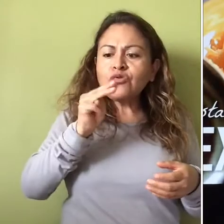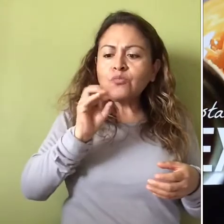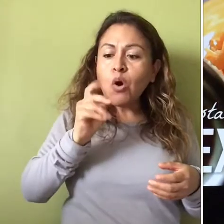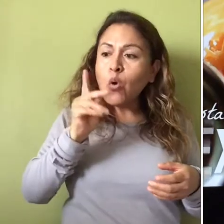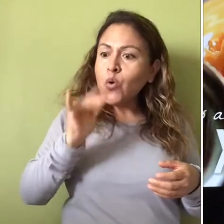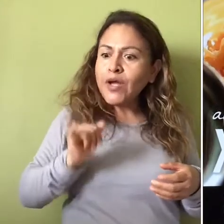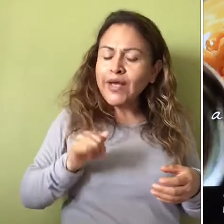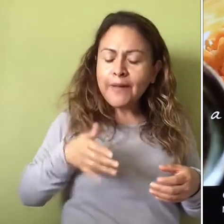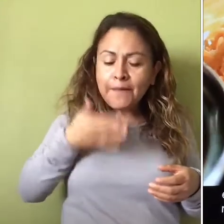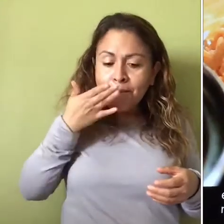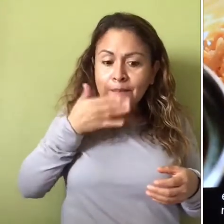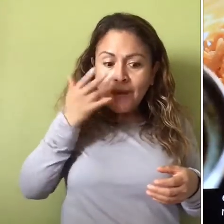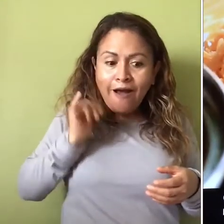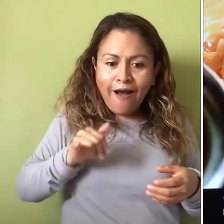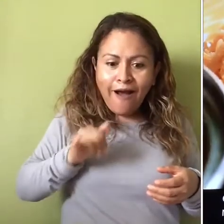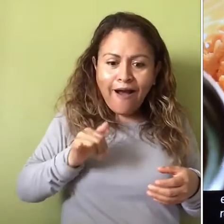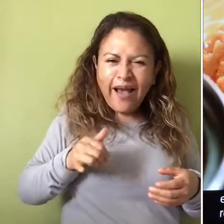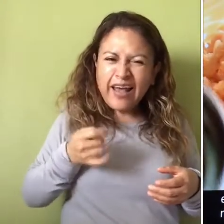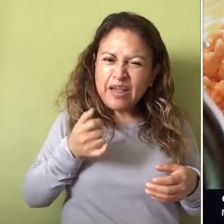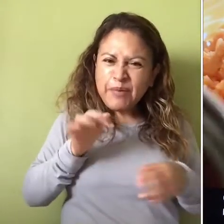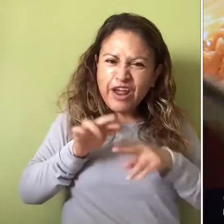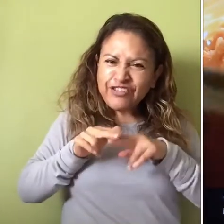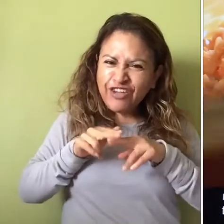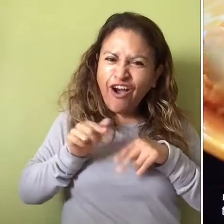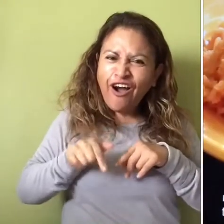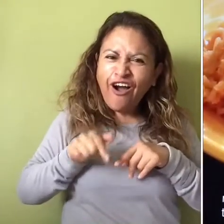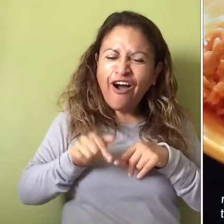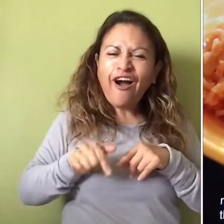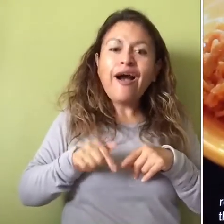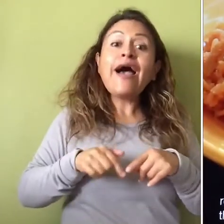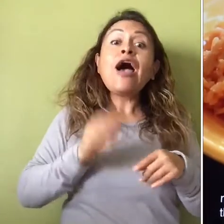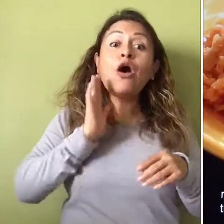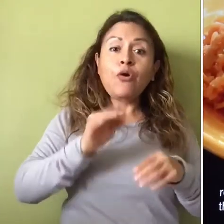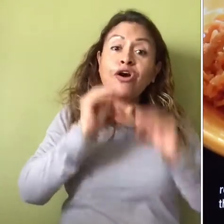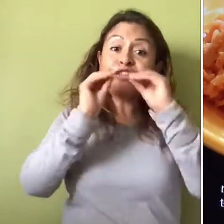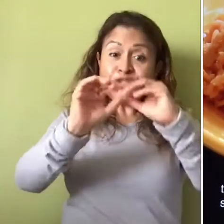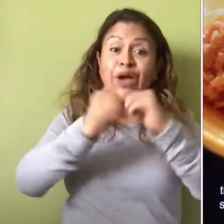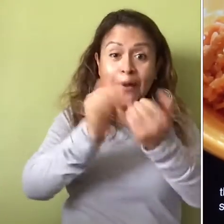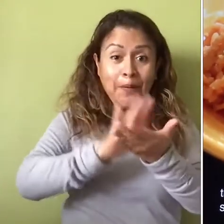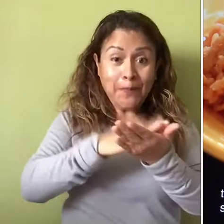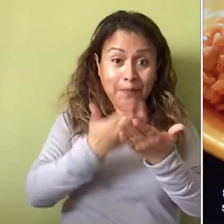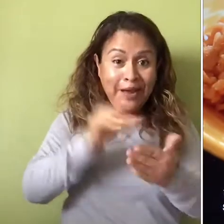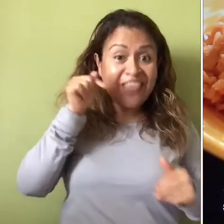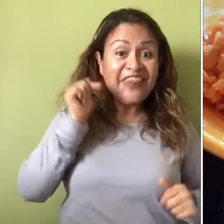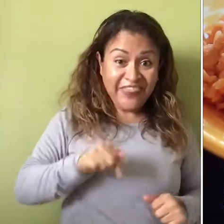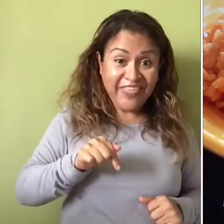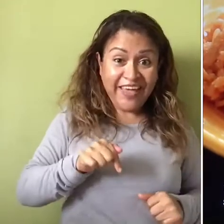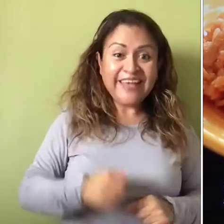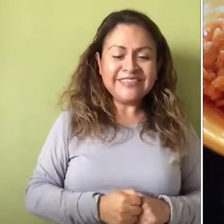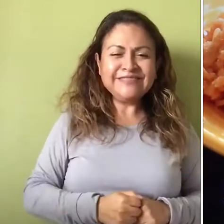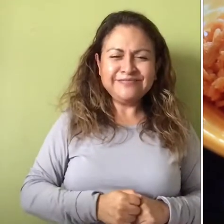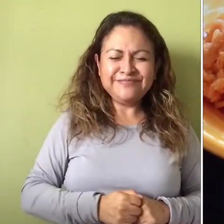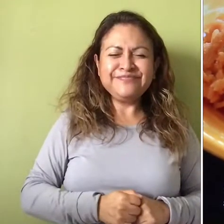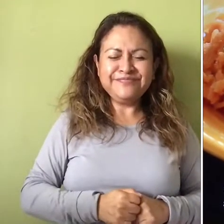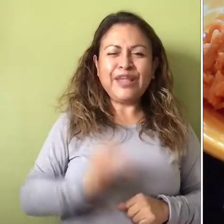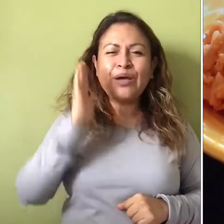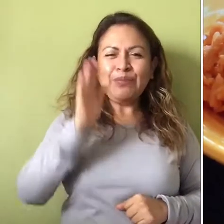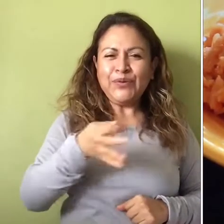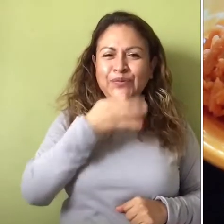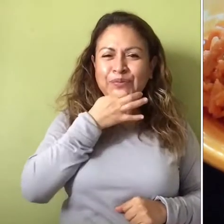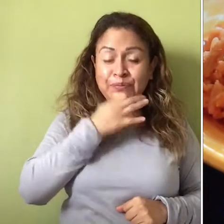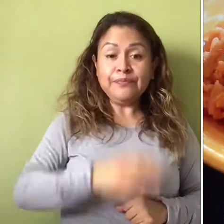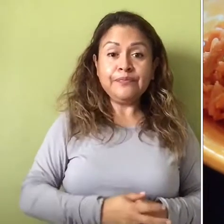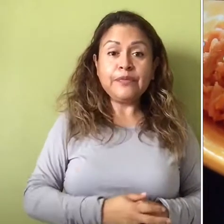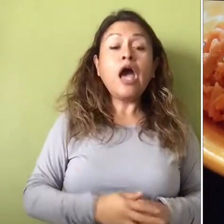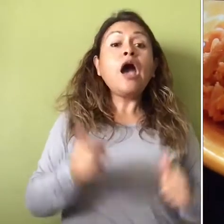it? Well, this is the recipe for that. So without further ado, let me show you how it's done. So the first